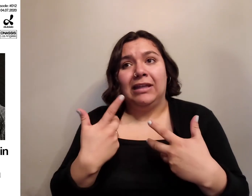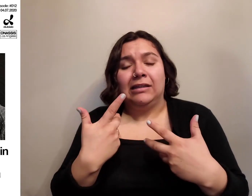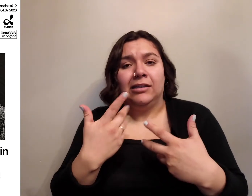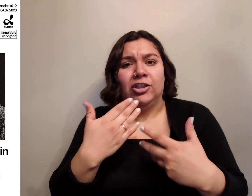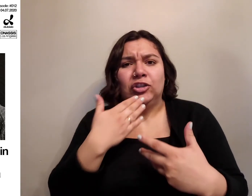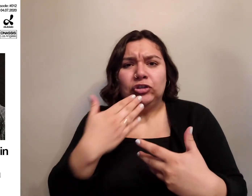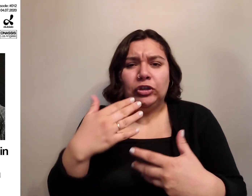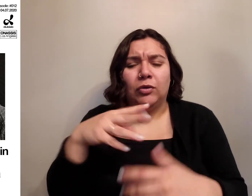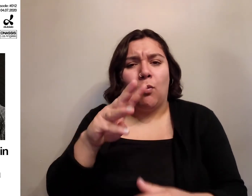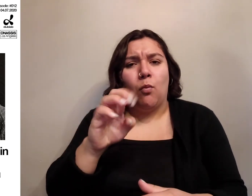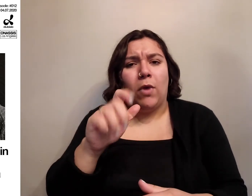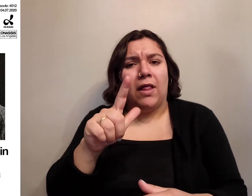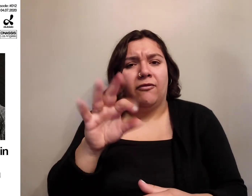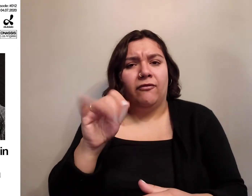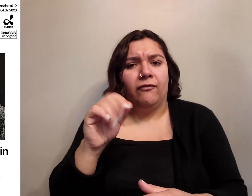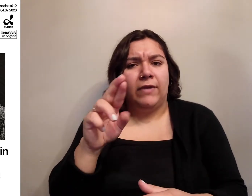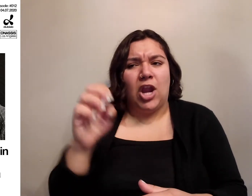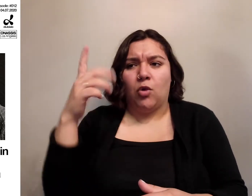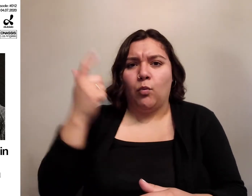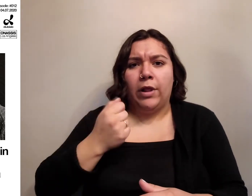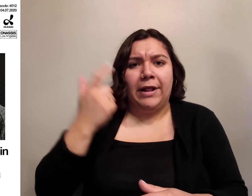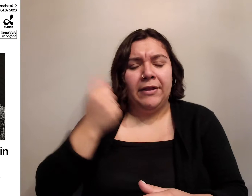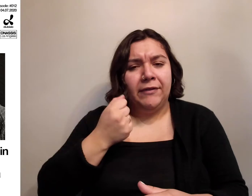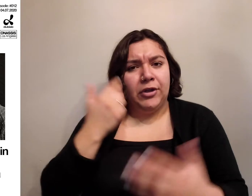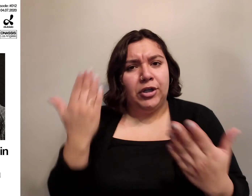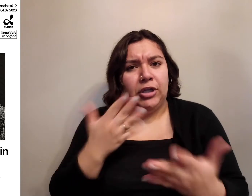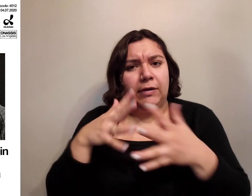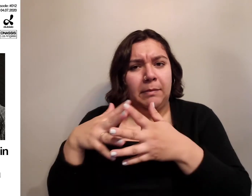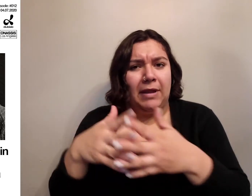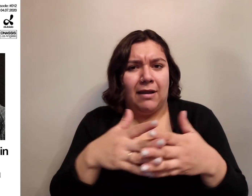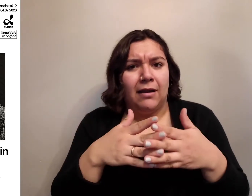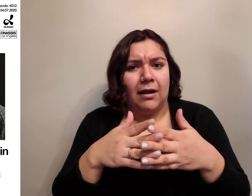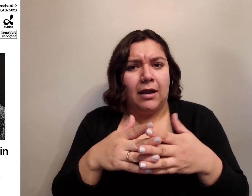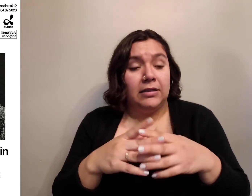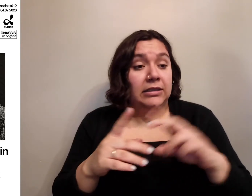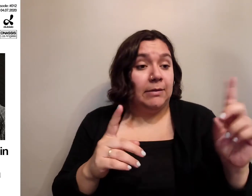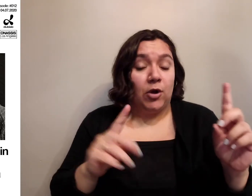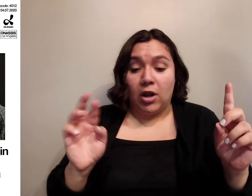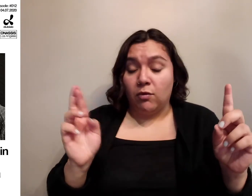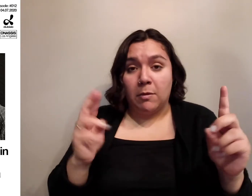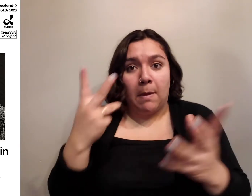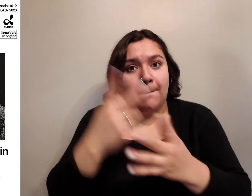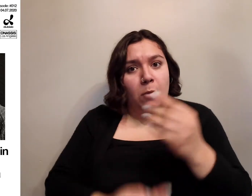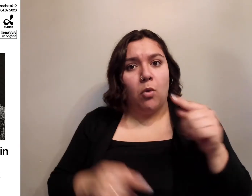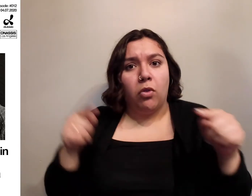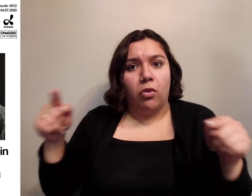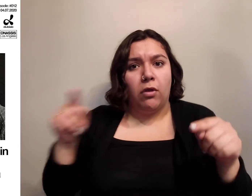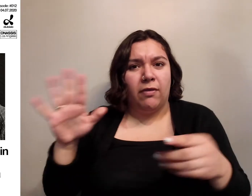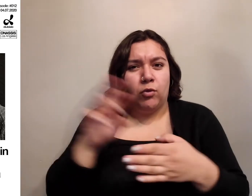state is a bipartisan product that has been,